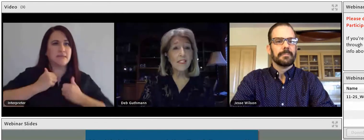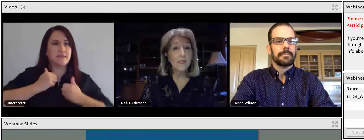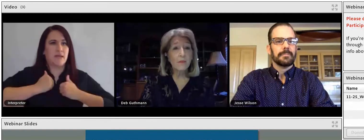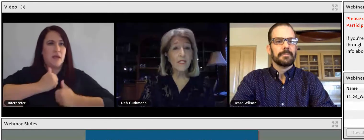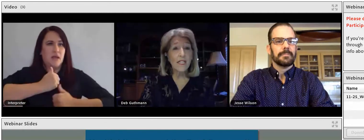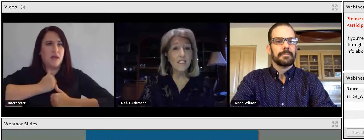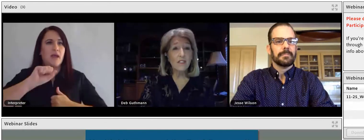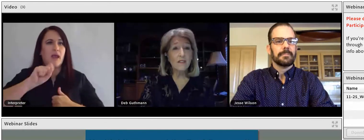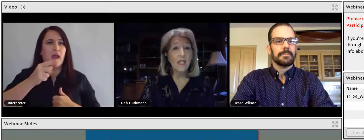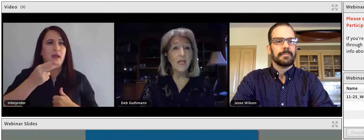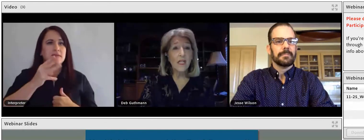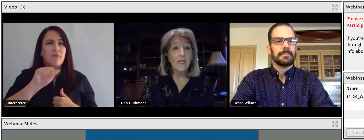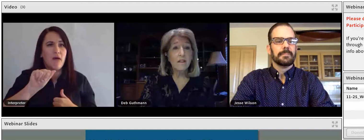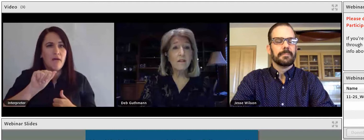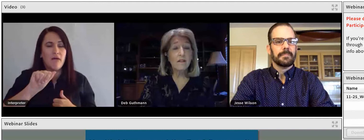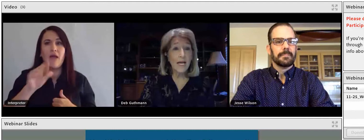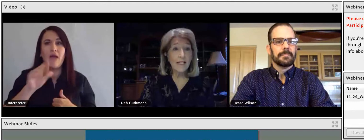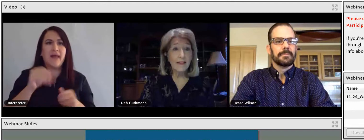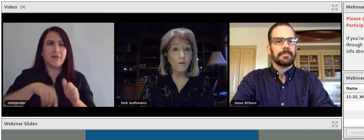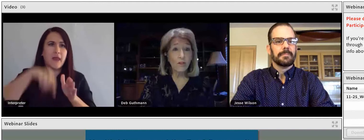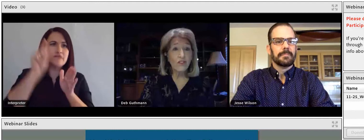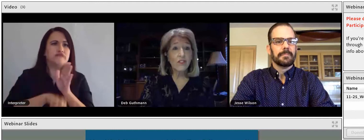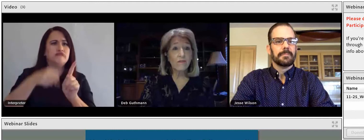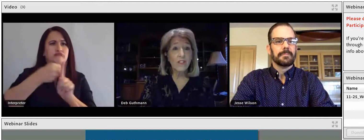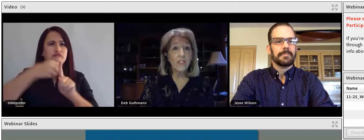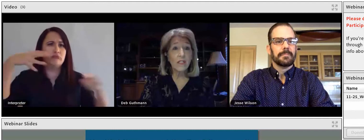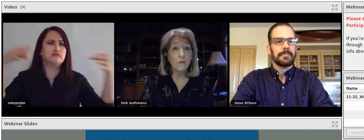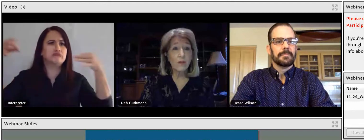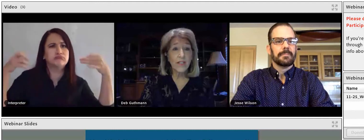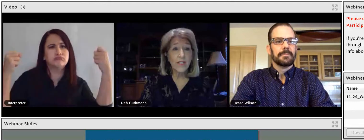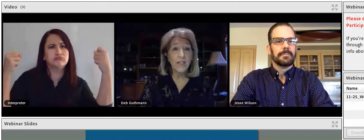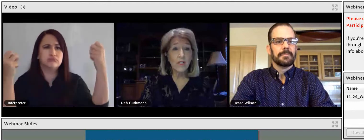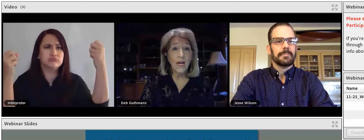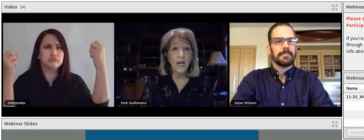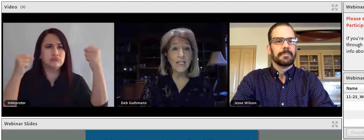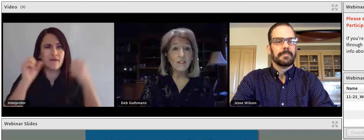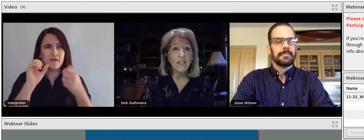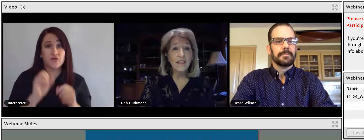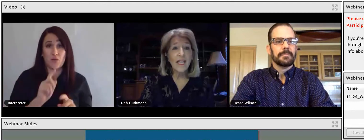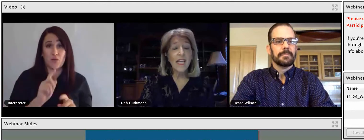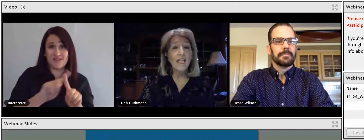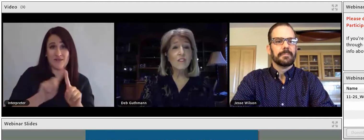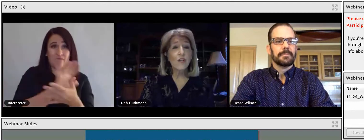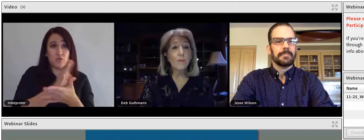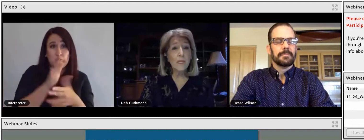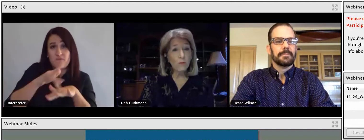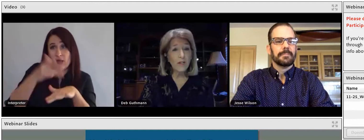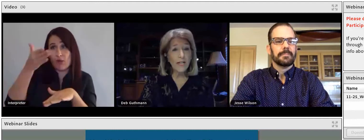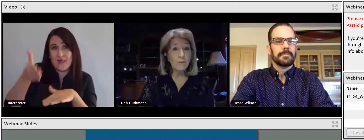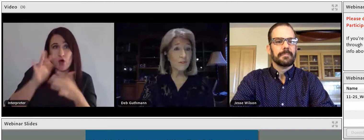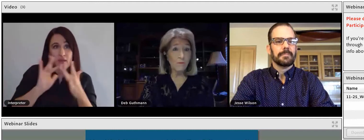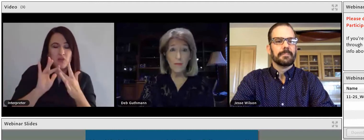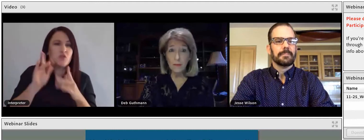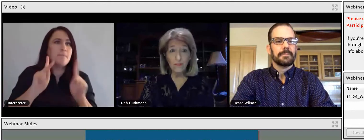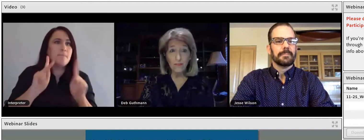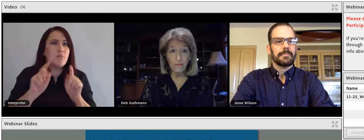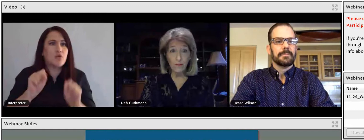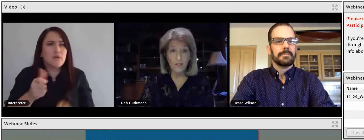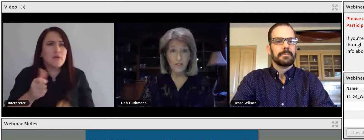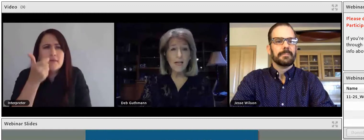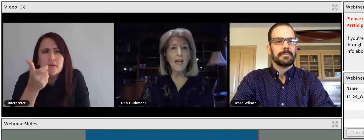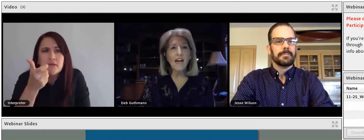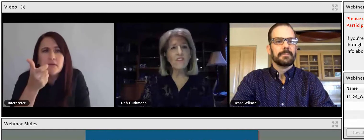in-depth explanations in sign language. So videos were available on the internet. And so people were able to,